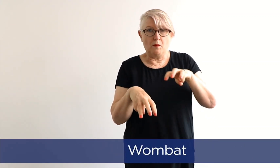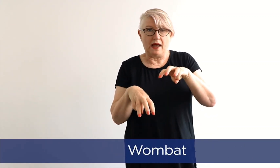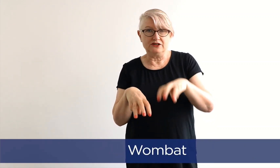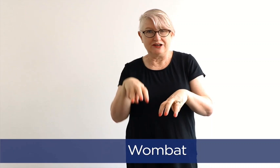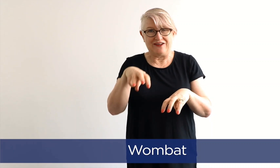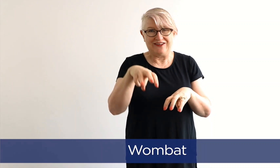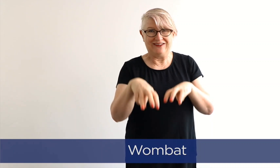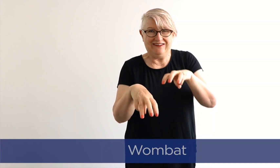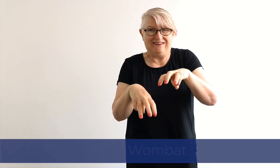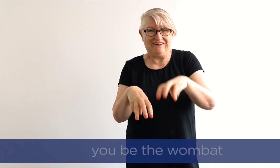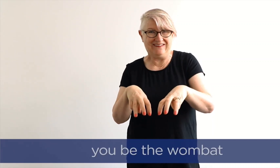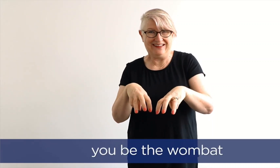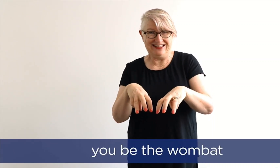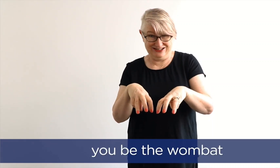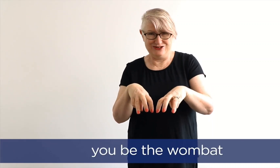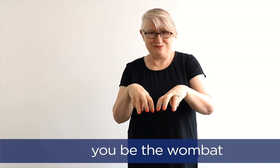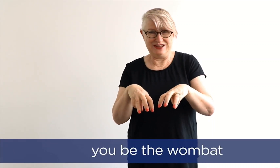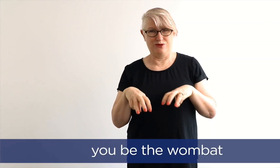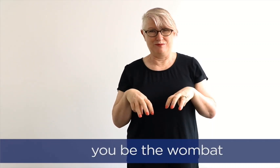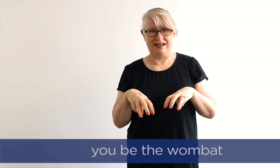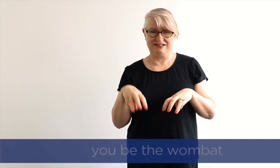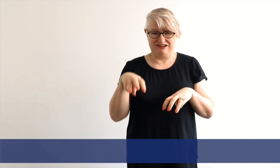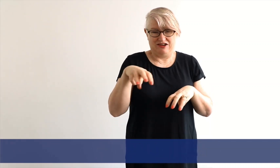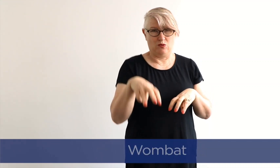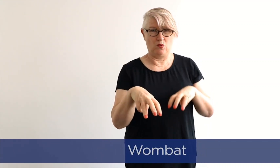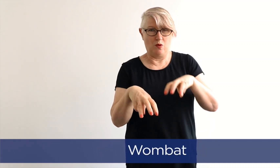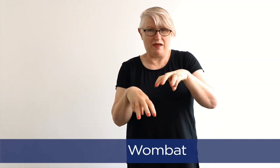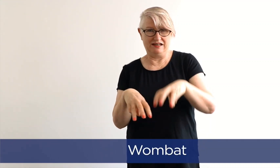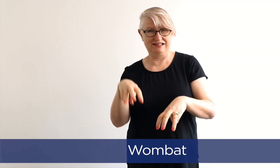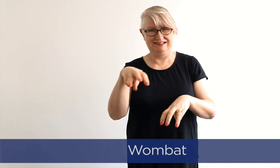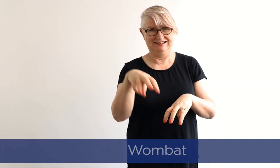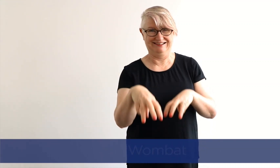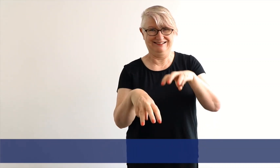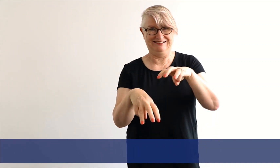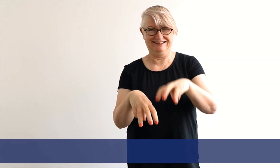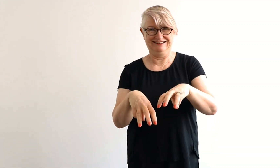Wombat. You be the wombat. Wombat.